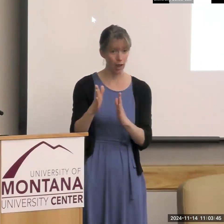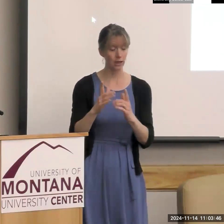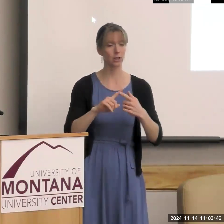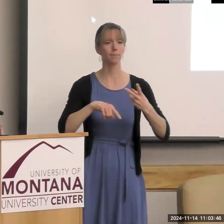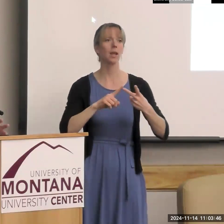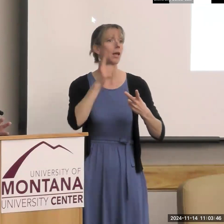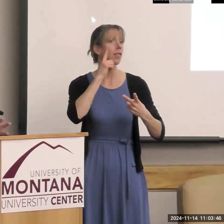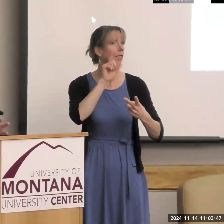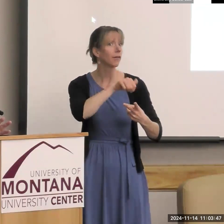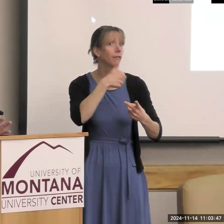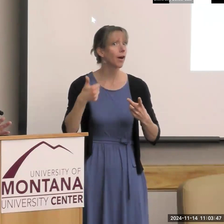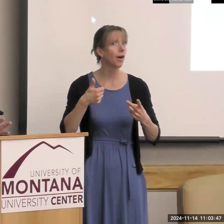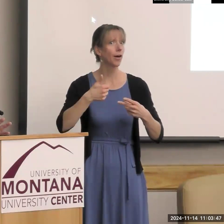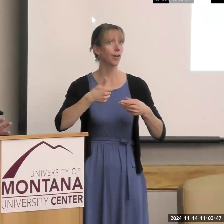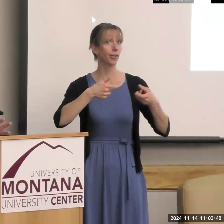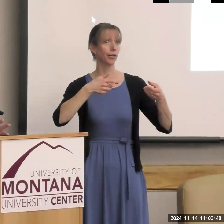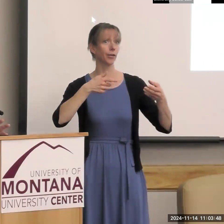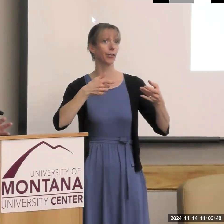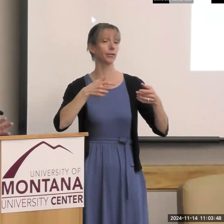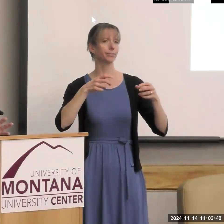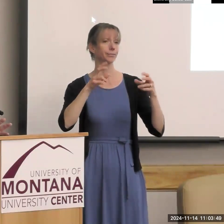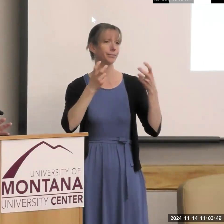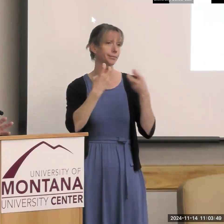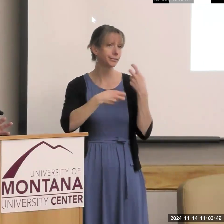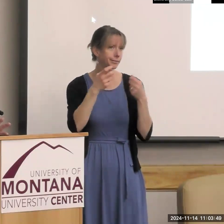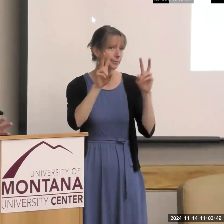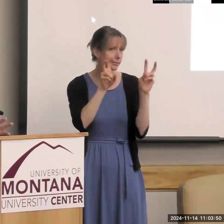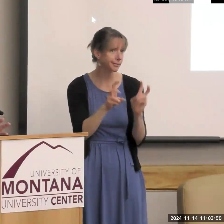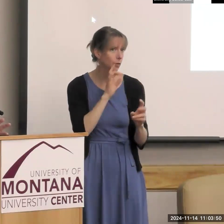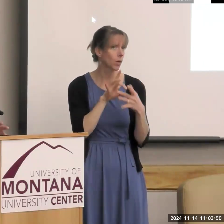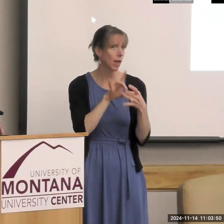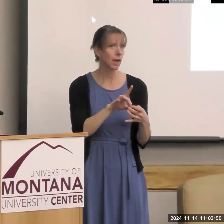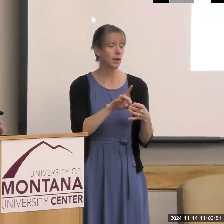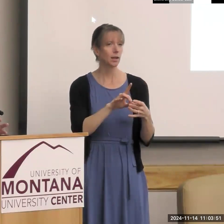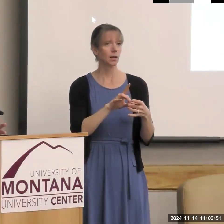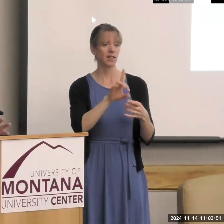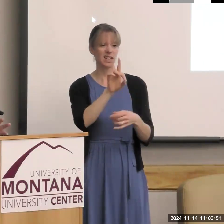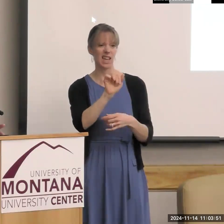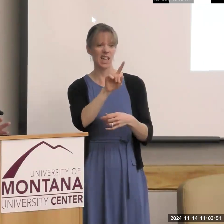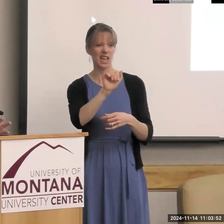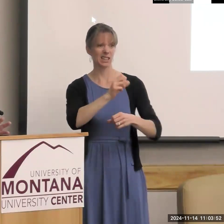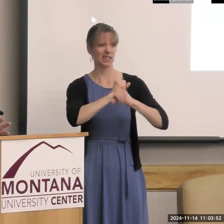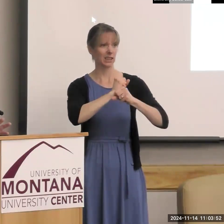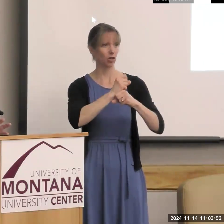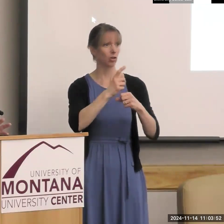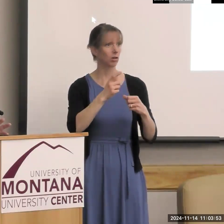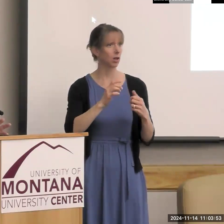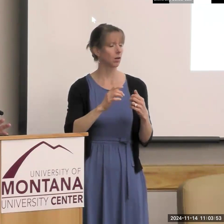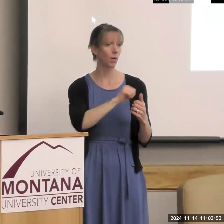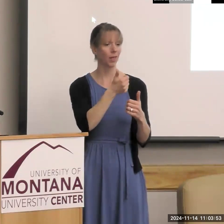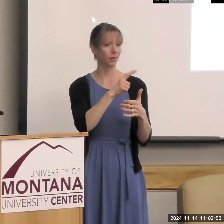any type of regulatory issues you may have in terms of data security, of and any number of things that could pop